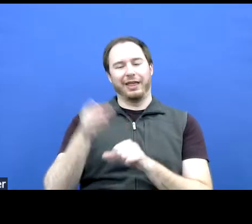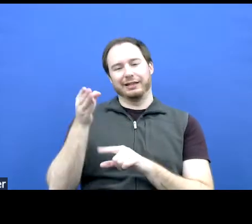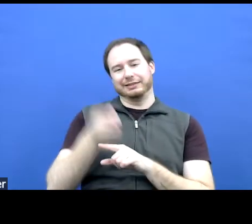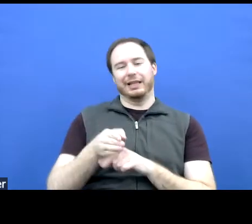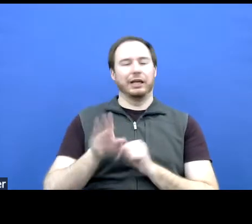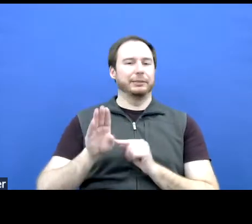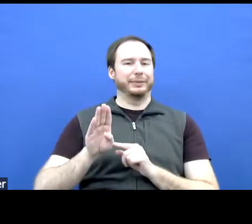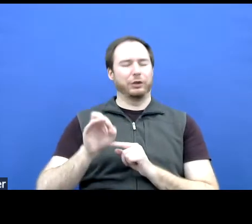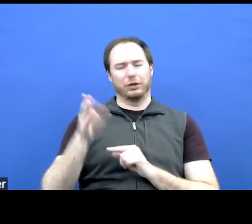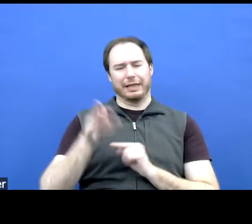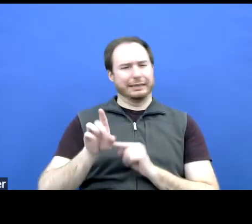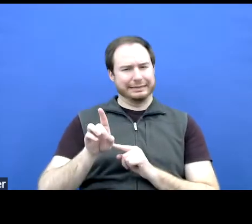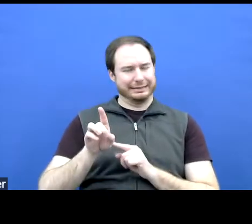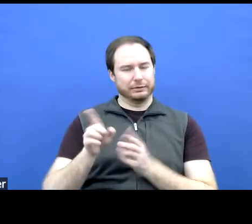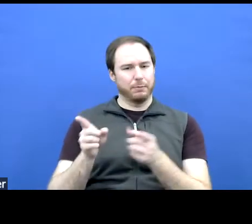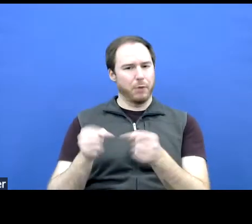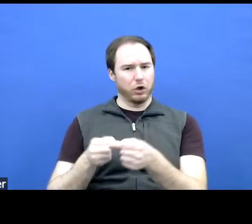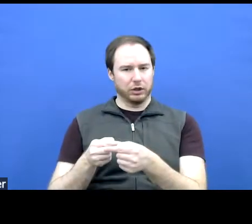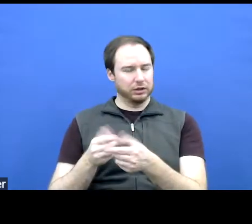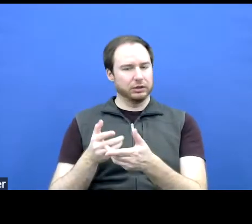parcel.